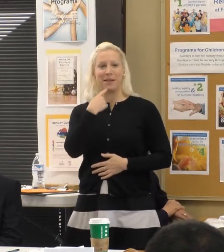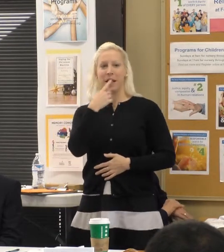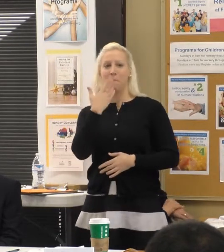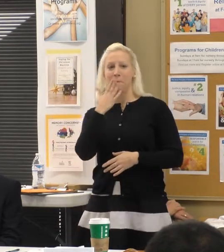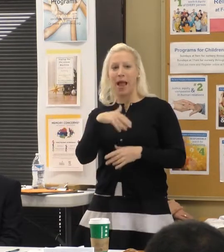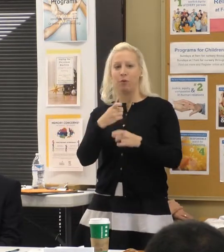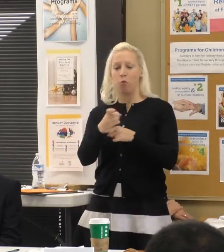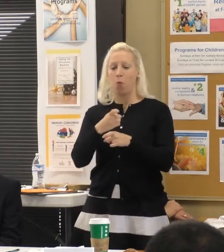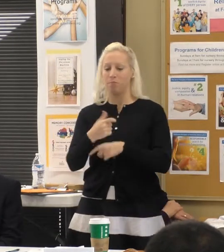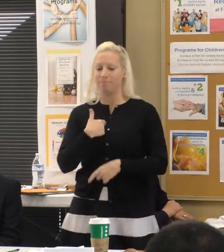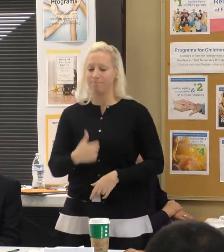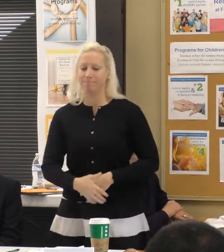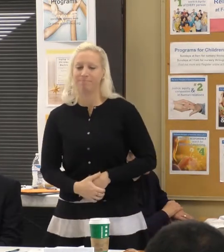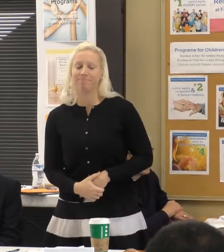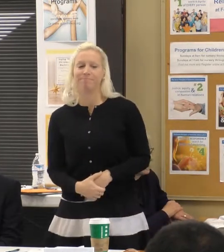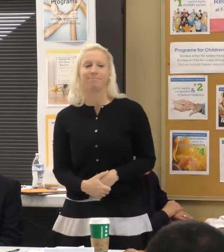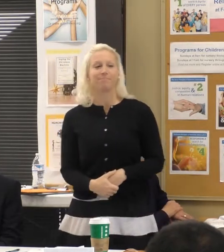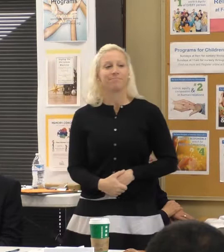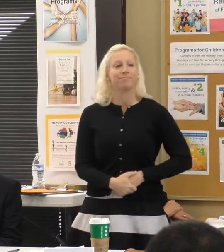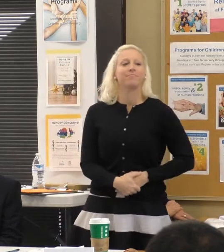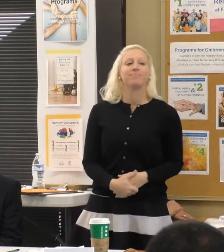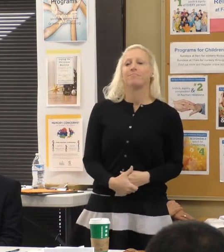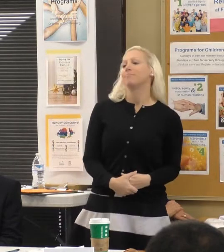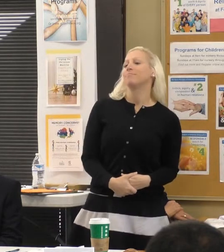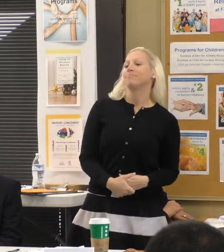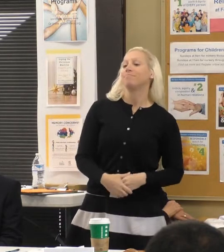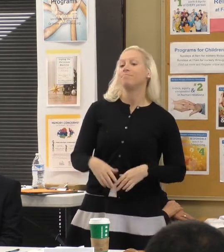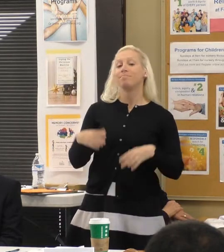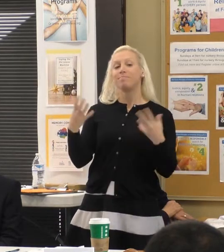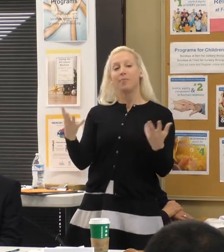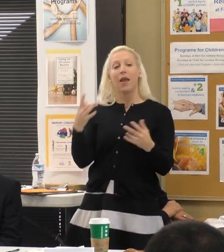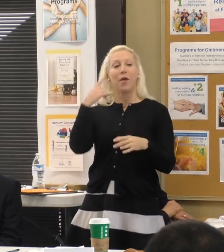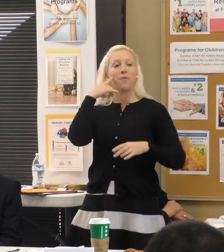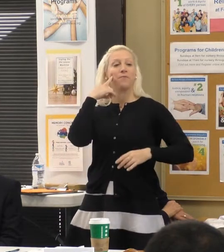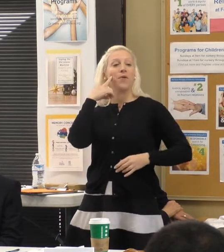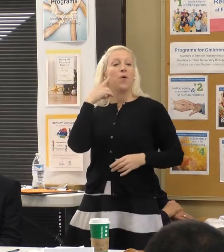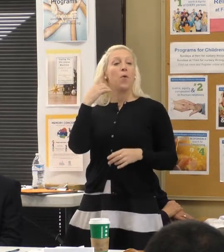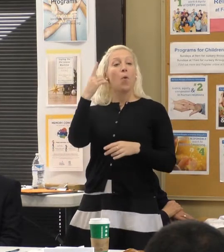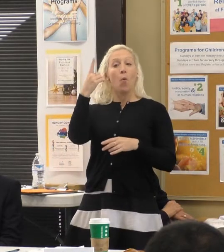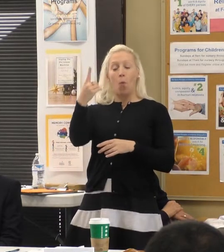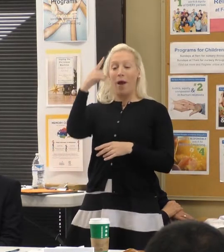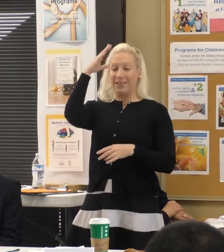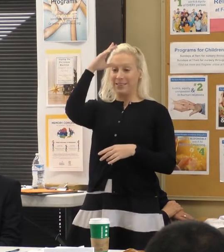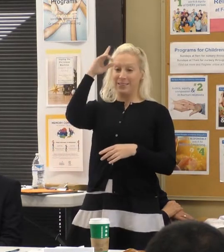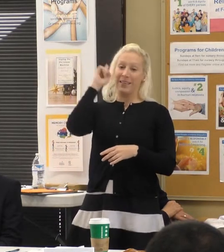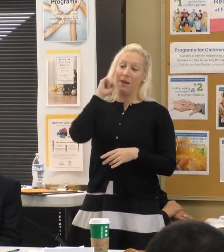an interpreter. So the reason I want to tell you this is